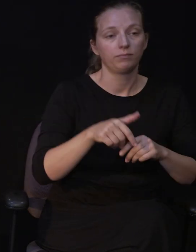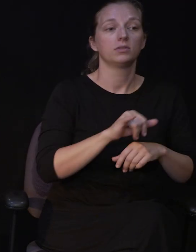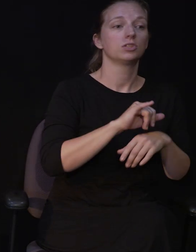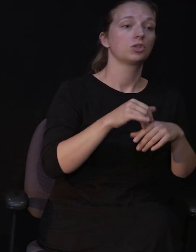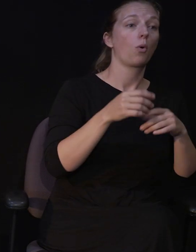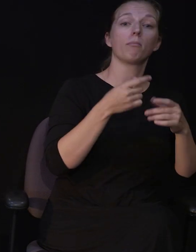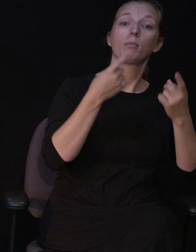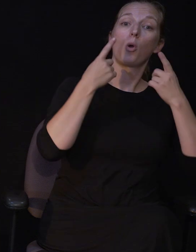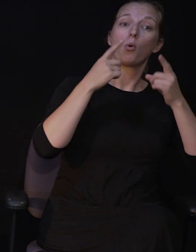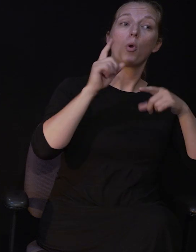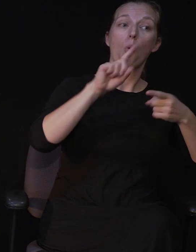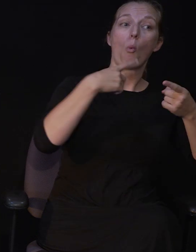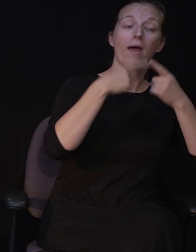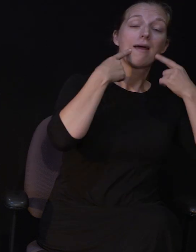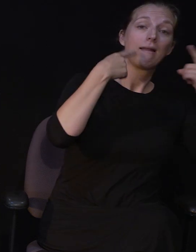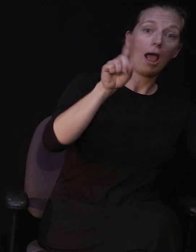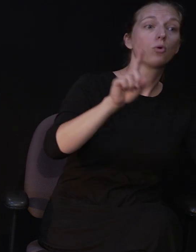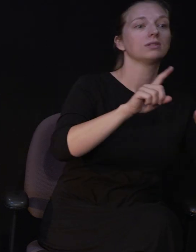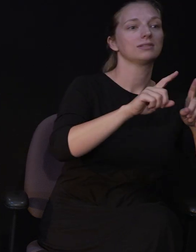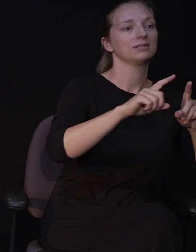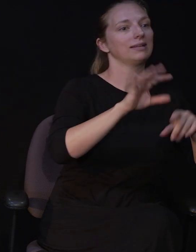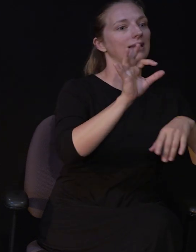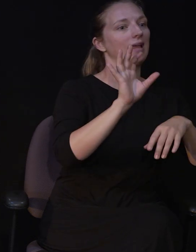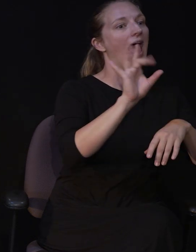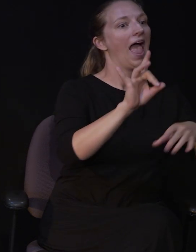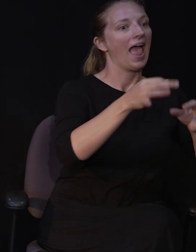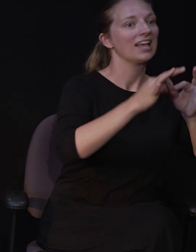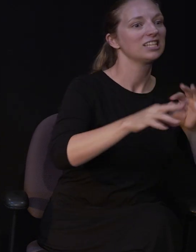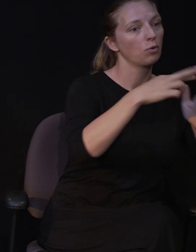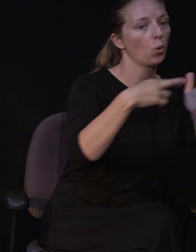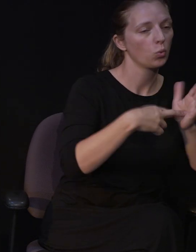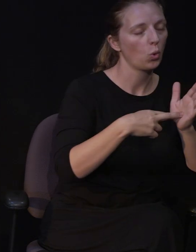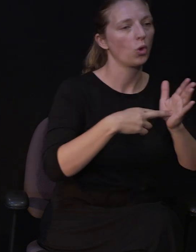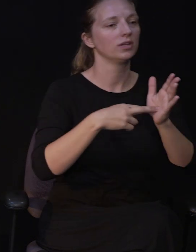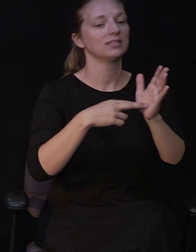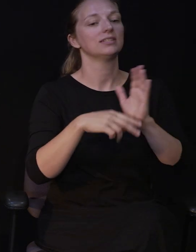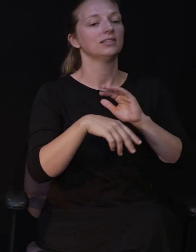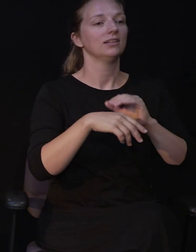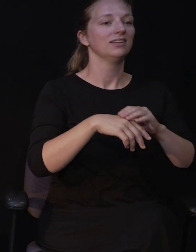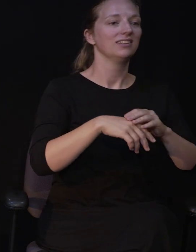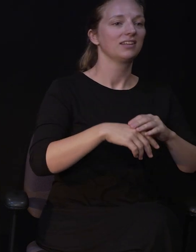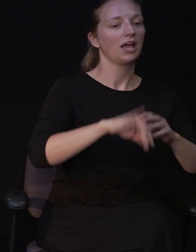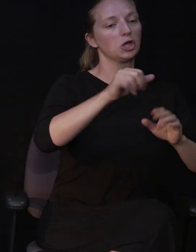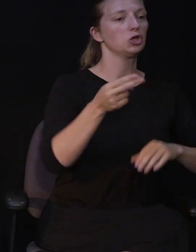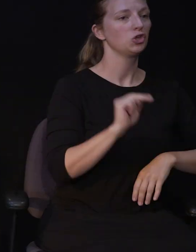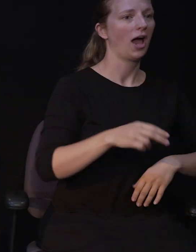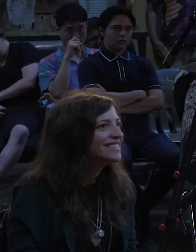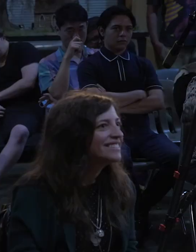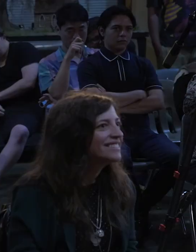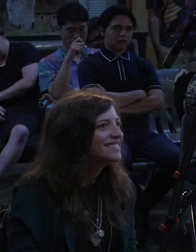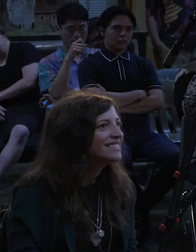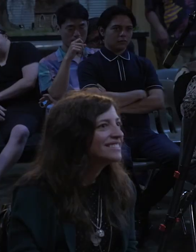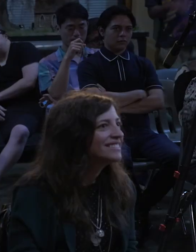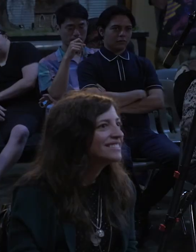gave me a kiss on the cheek, and then he walked up the aisle to where Tom was and leaned over and went, eat shit, Tom, and got up on stage. It was fantastic. But